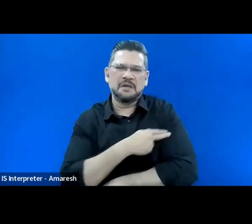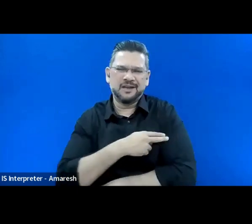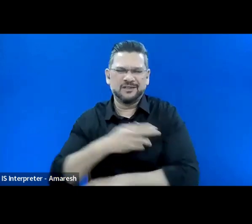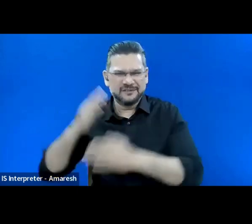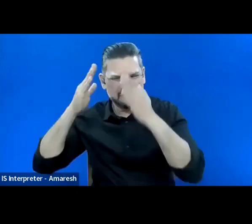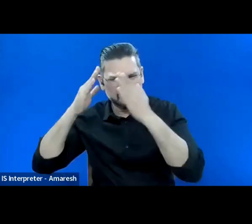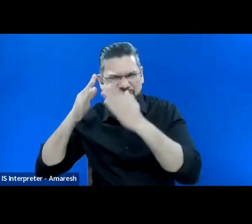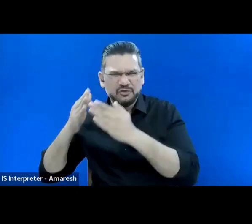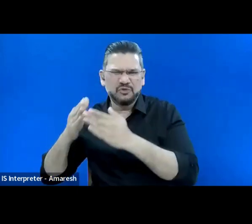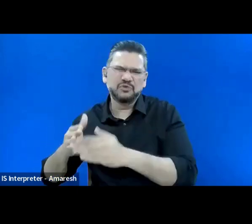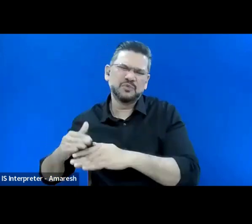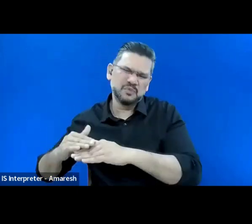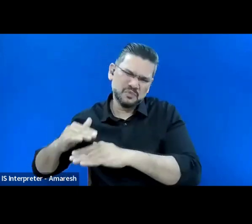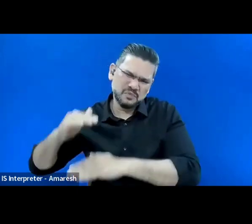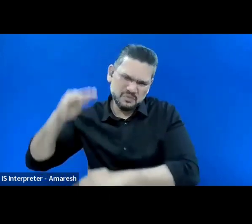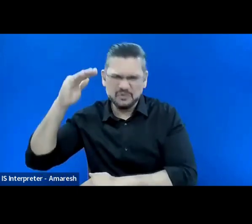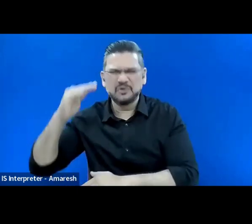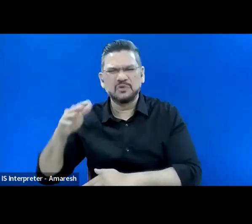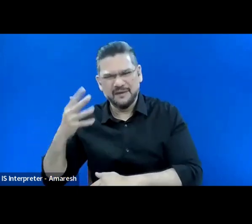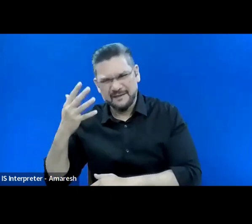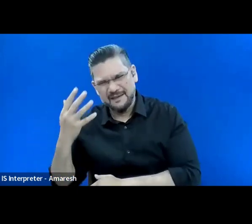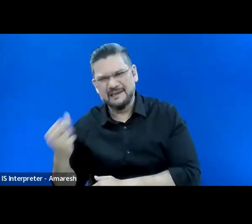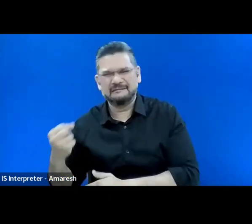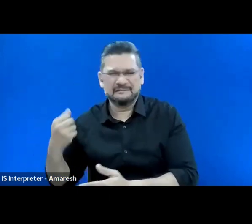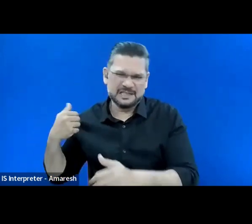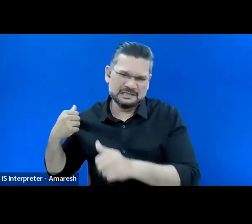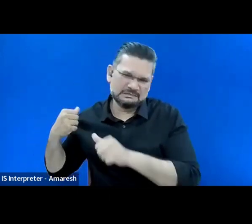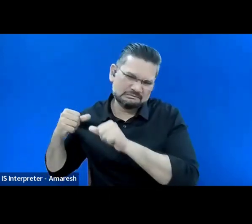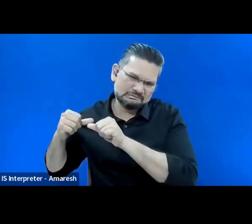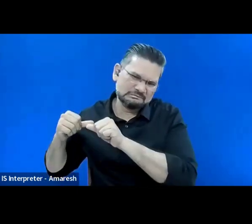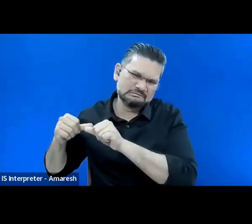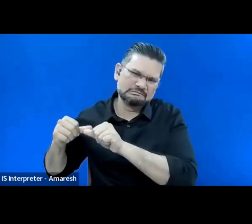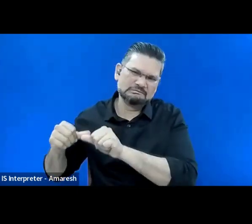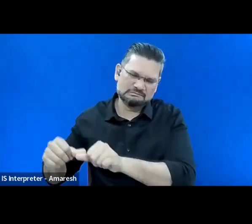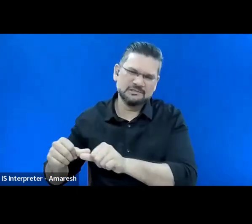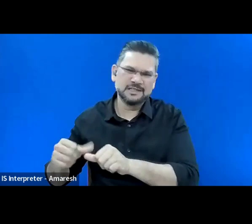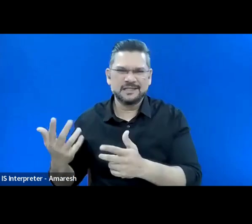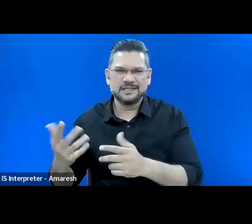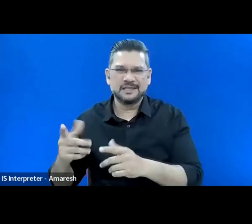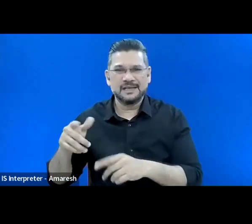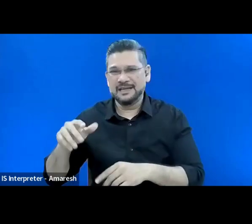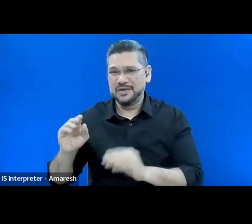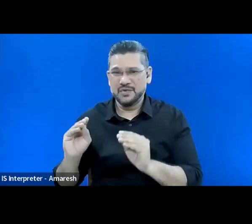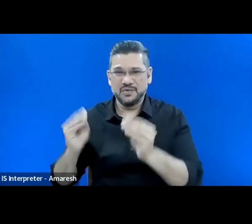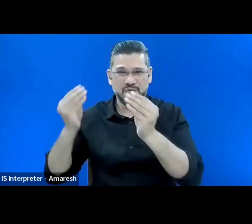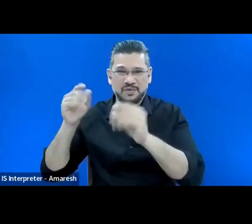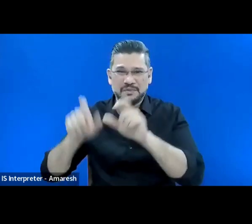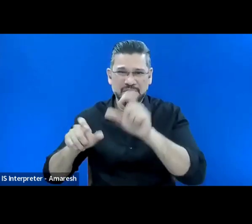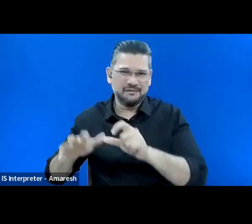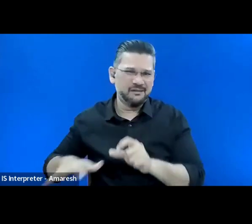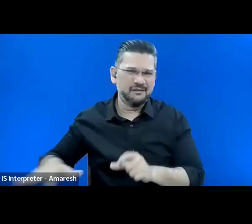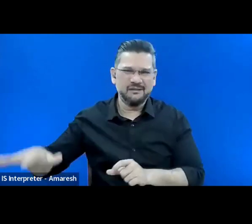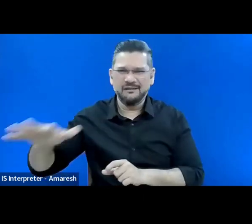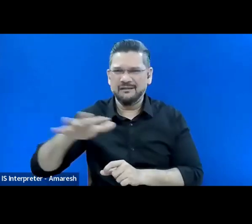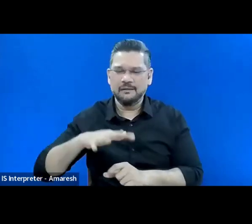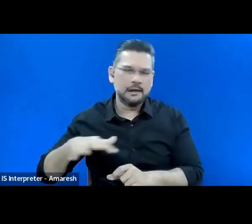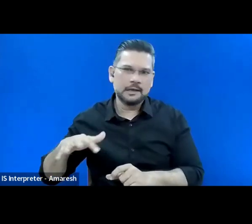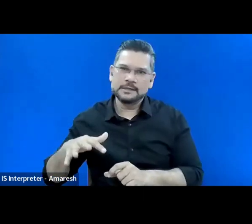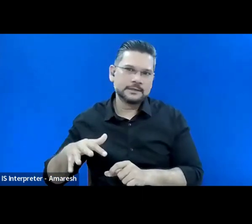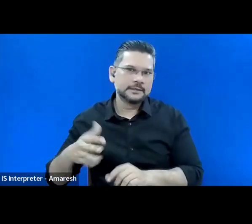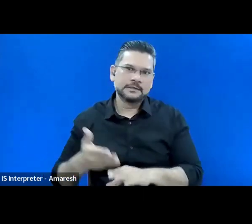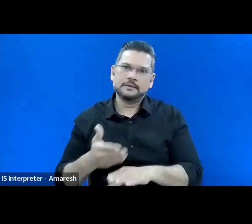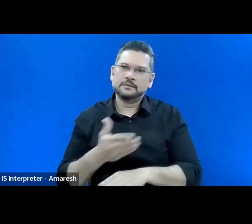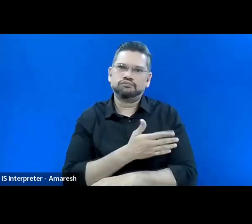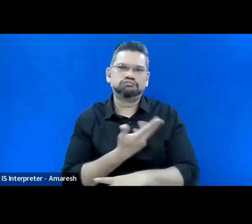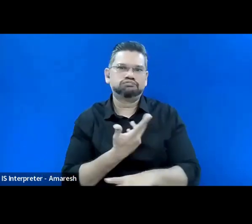Pacific, the youths of the Pacific, as I speak from my experience, we we have been dependent on this